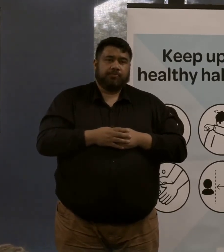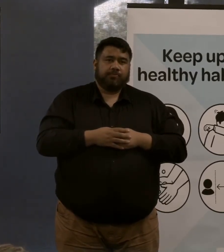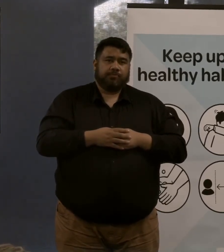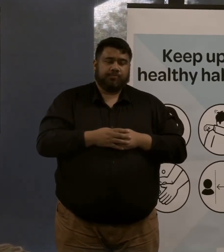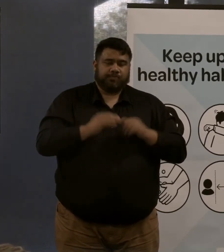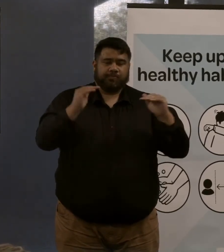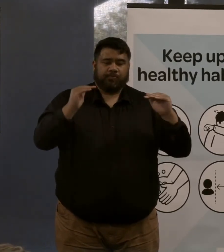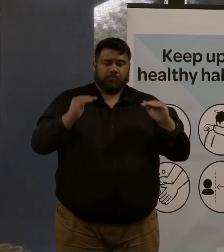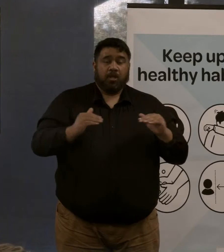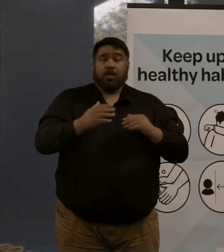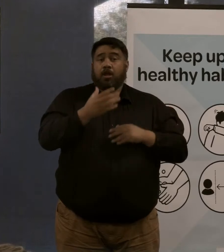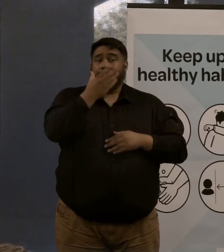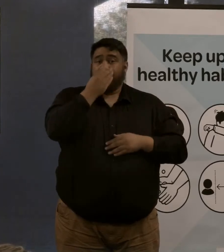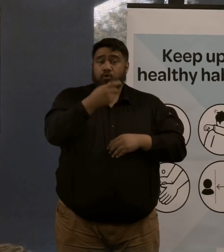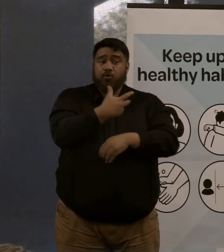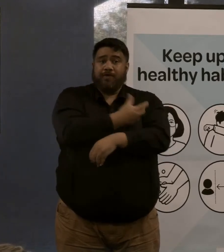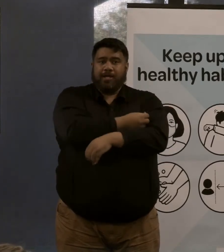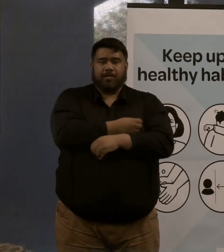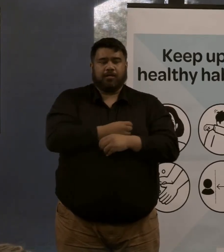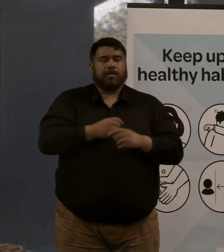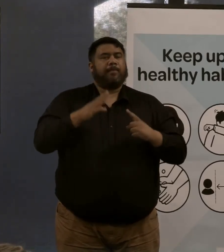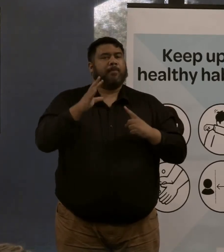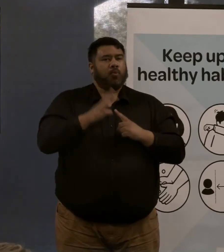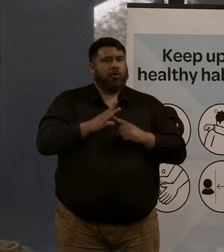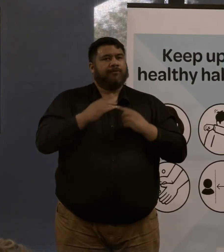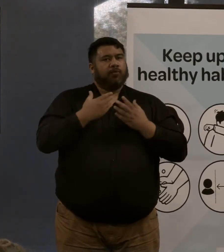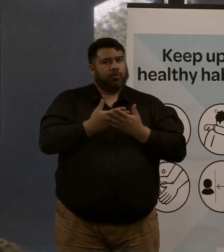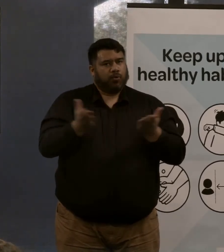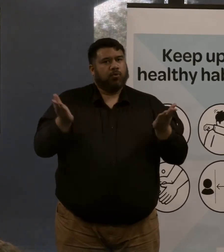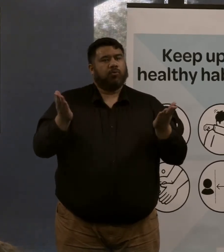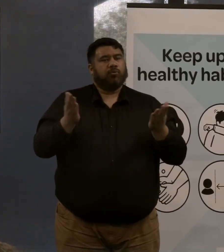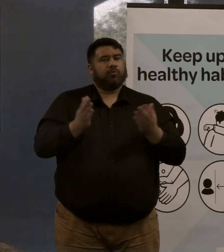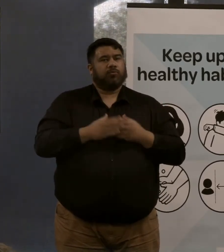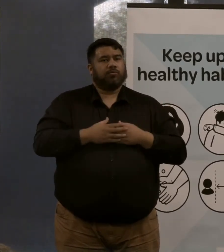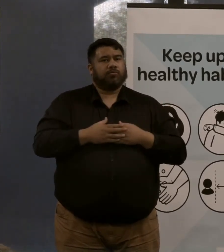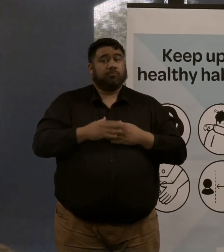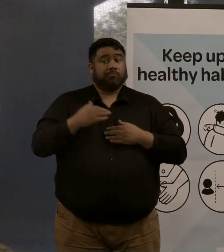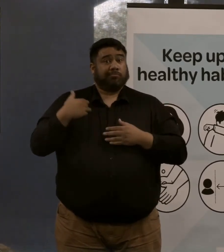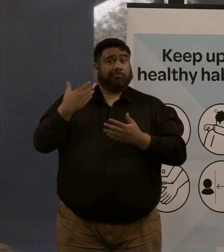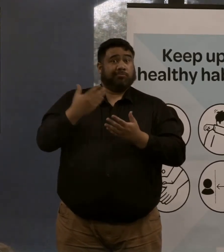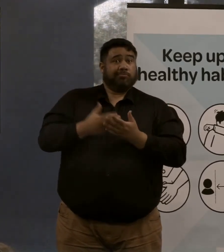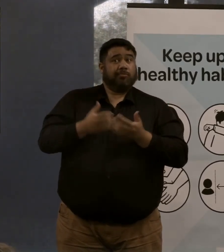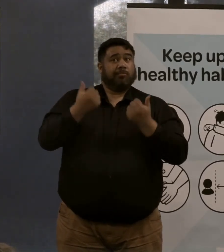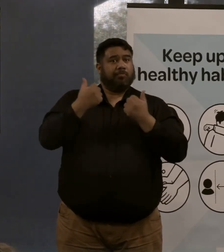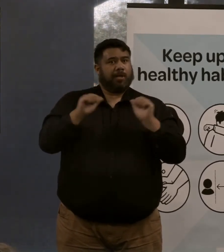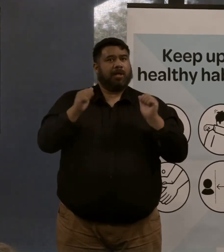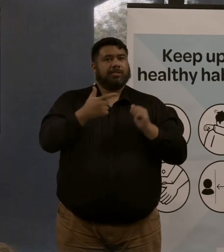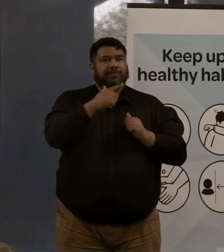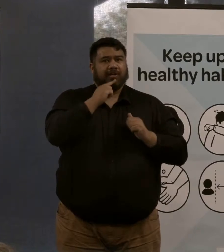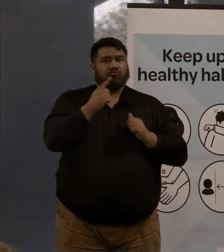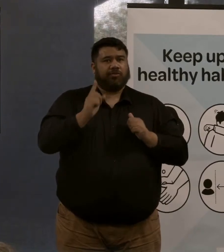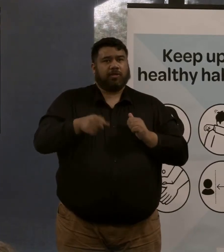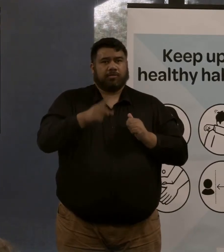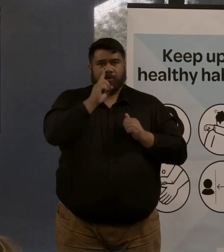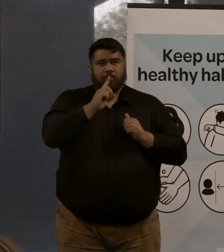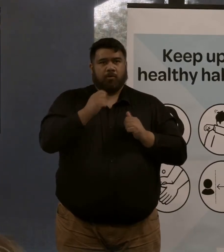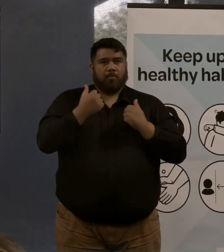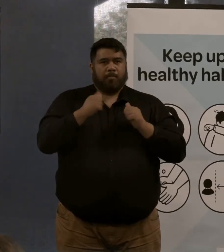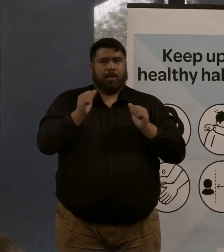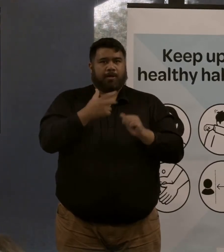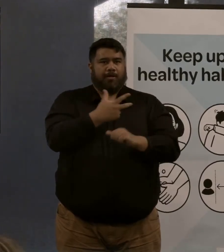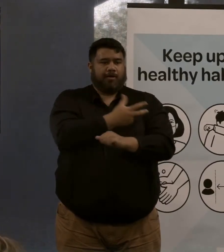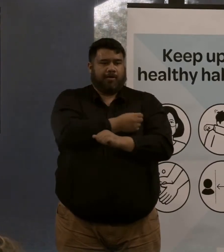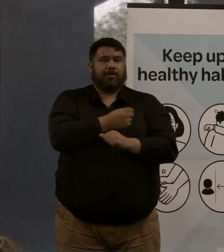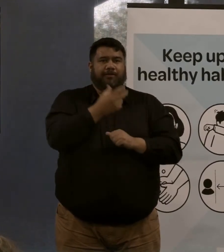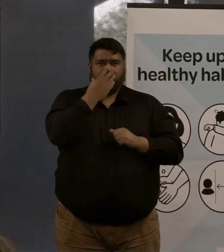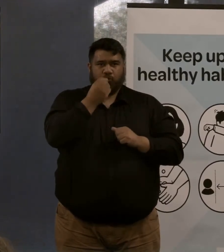Flu vaccination is imperative here. We've already had approaching 700,000 people who have had their flu vaccine since we